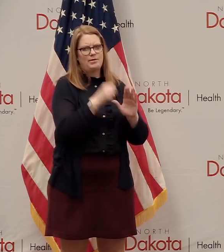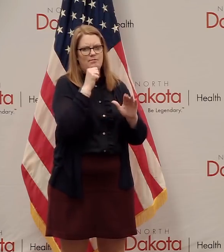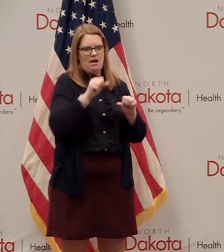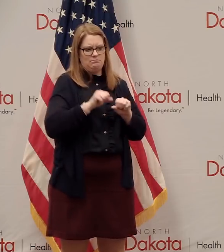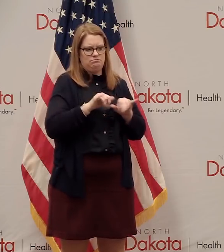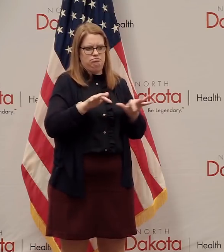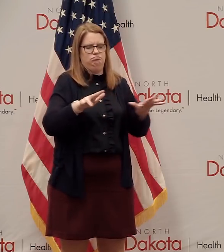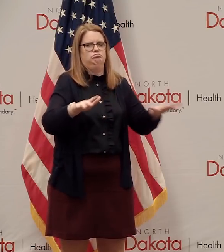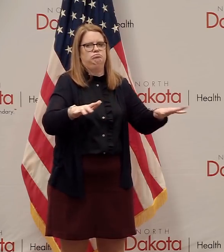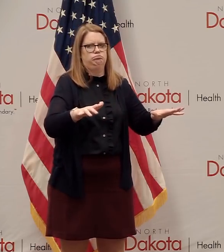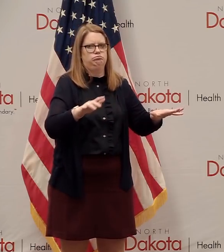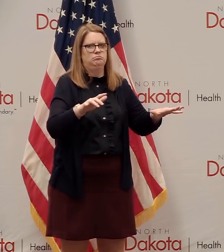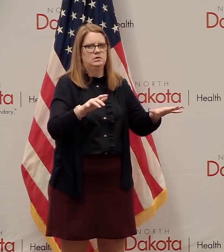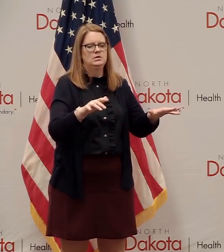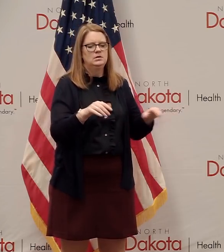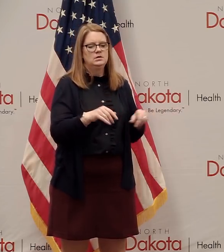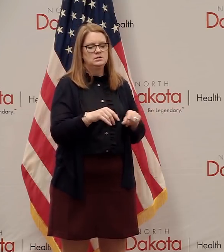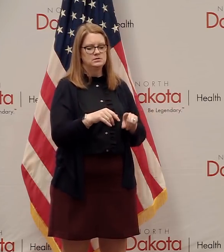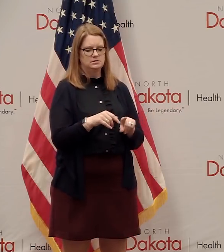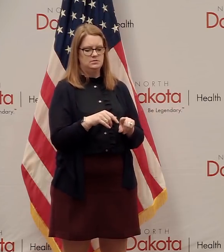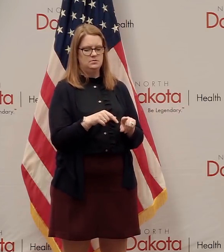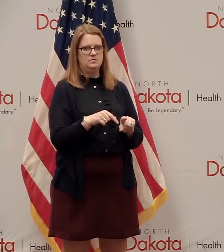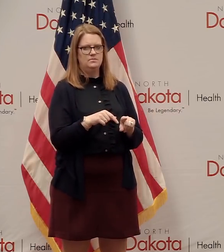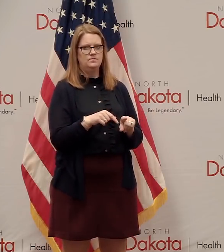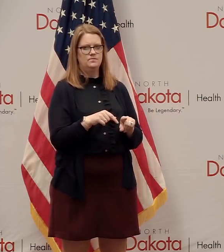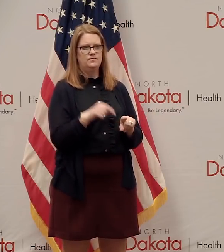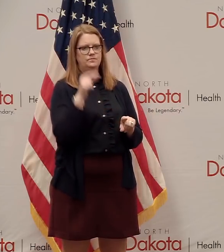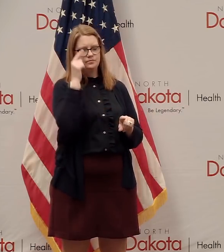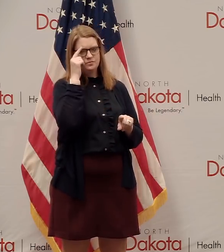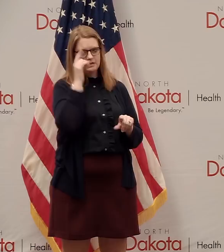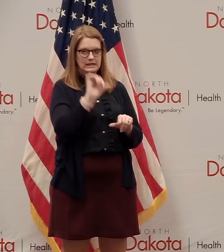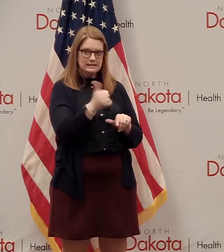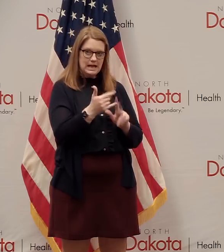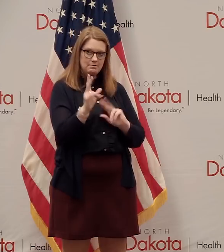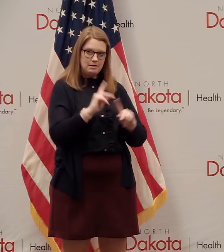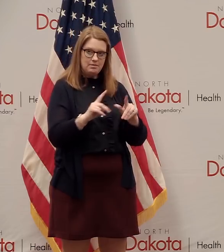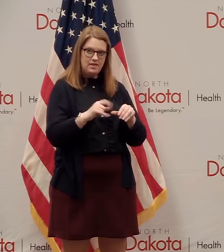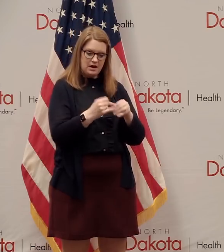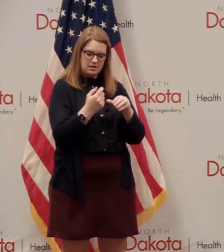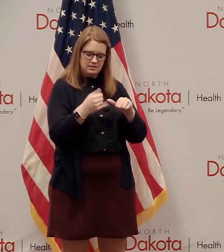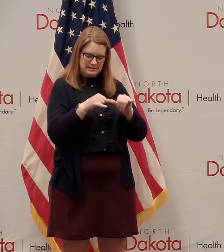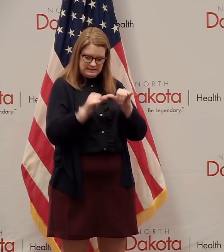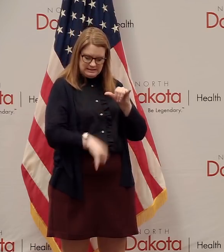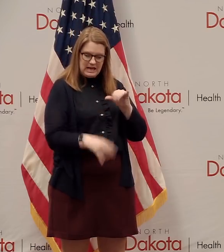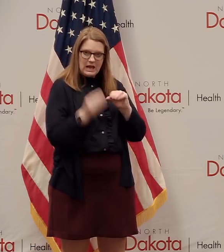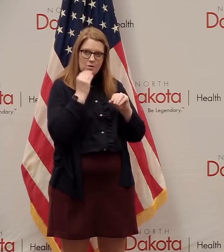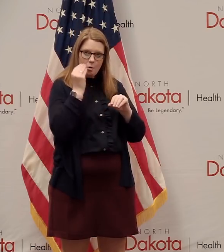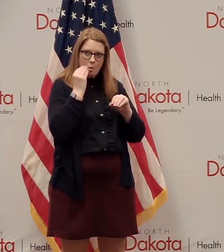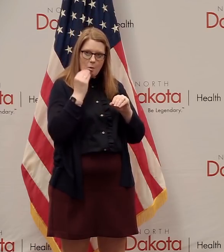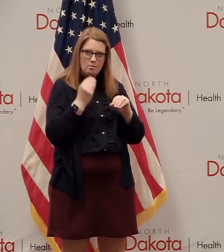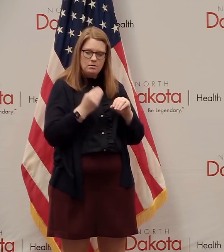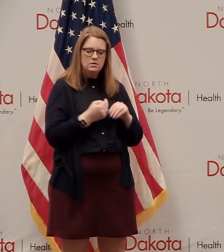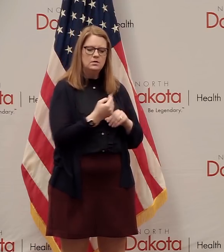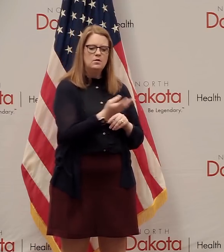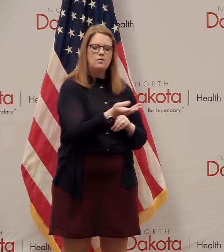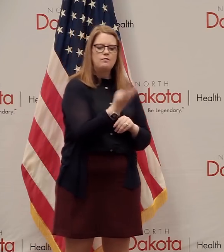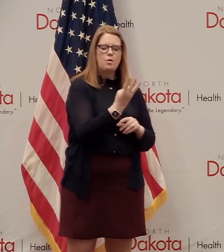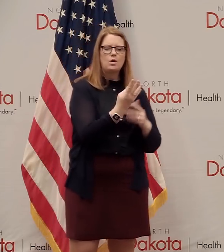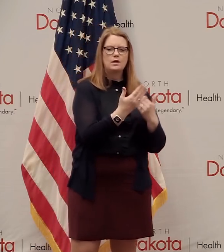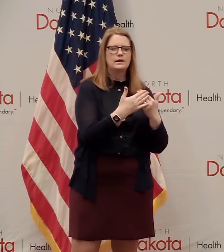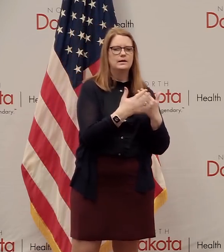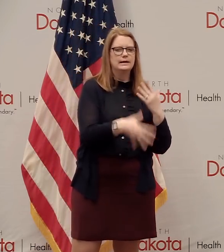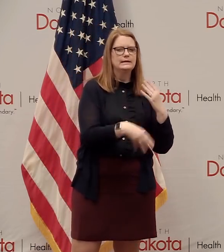these 10 that are being that are quarantining at home, 4 of those are getting follow-on